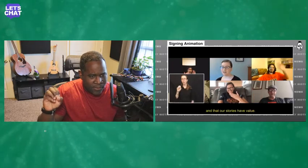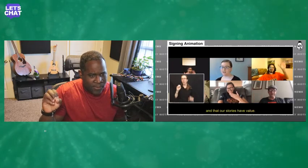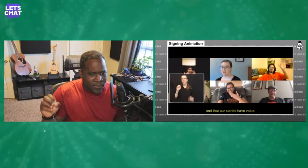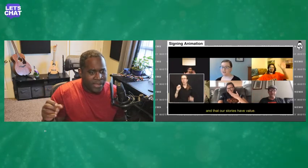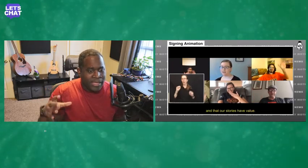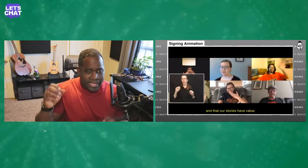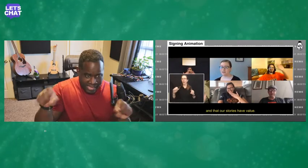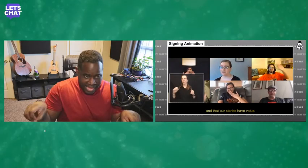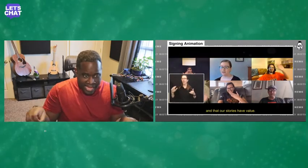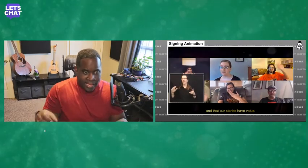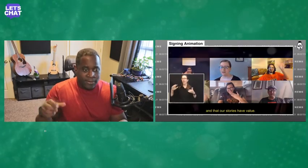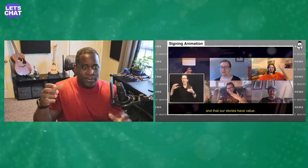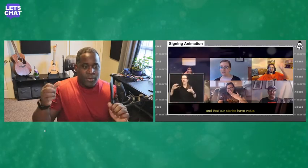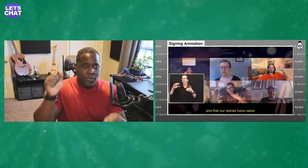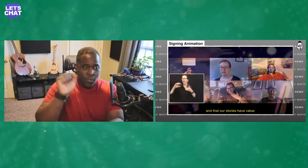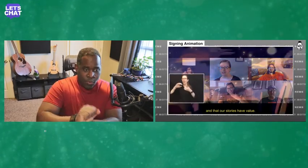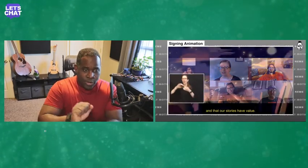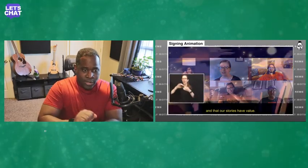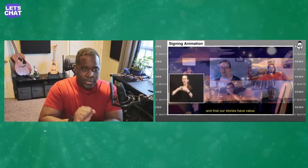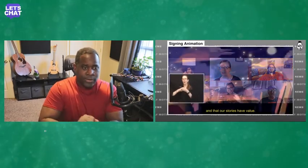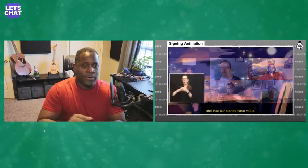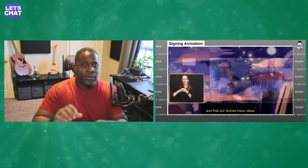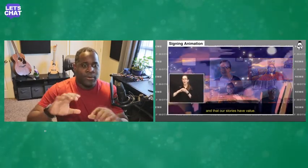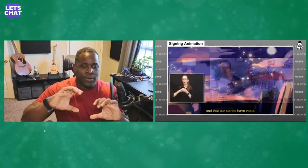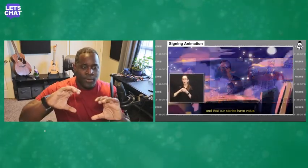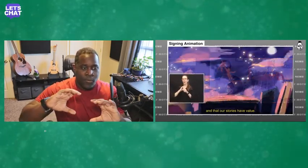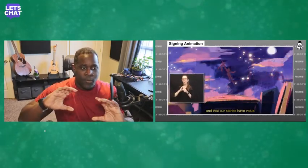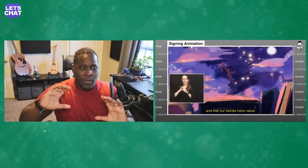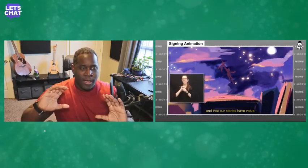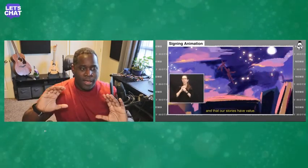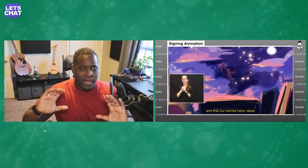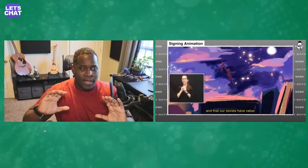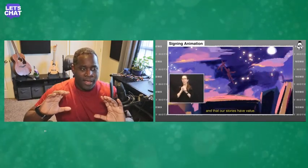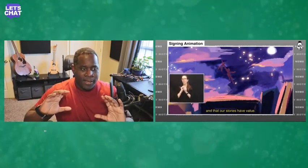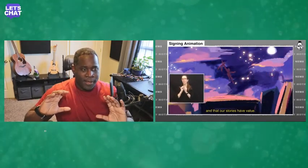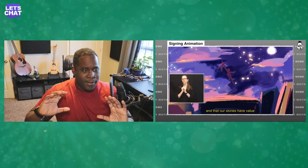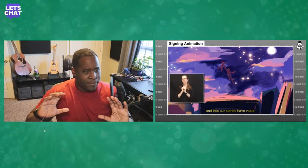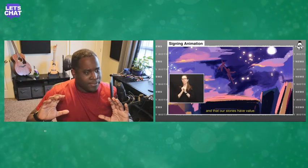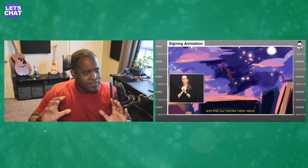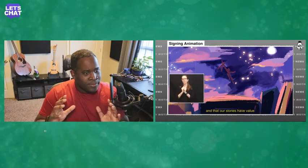STUDIO can work.